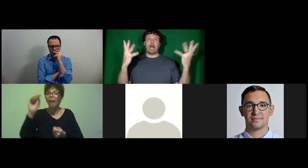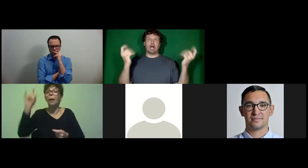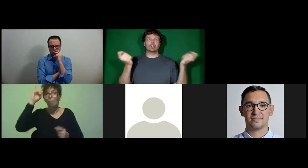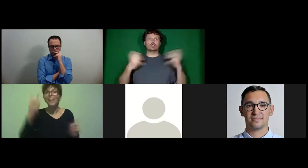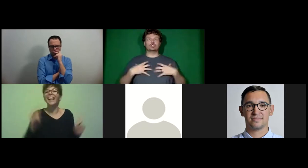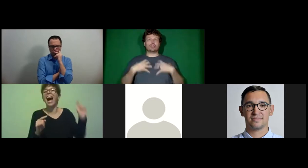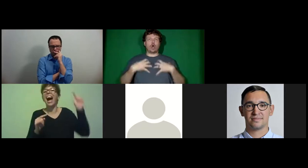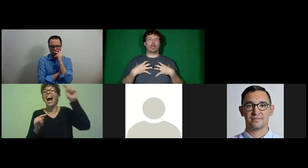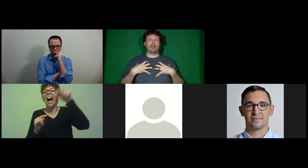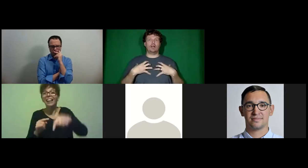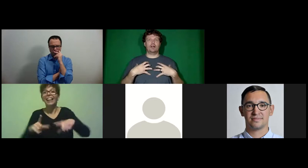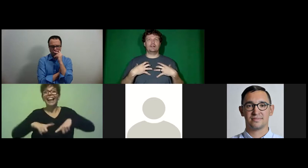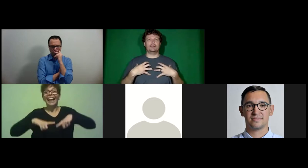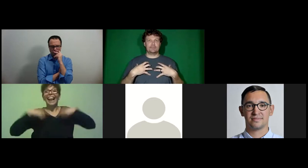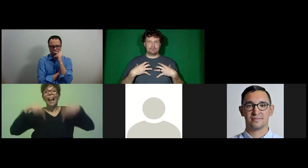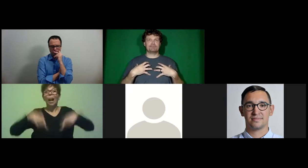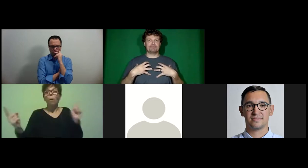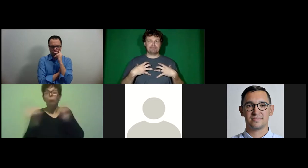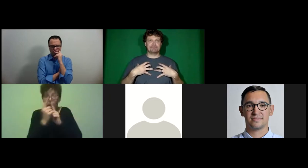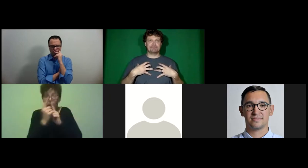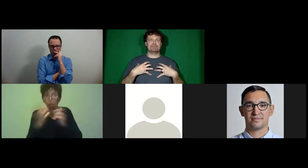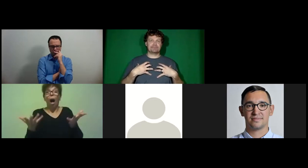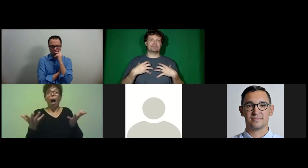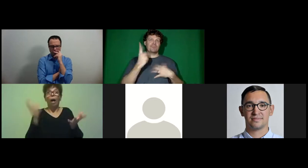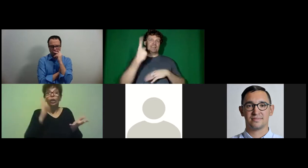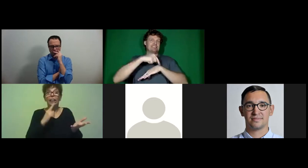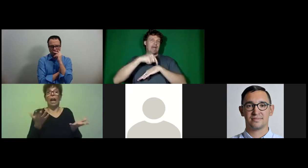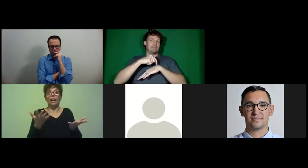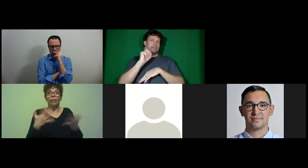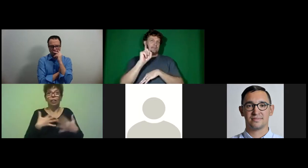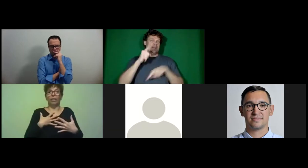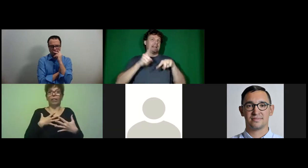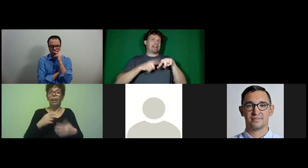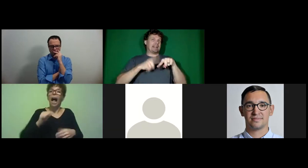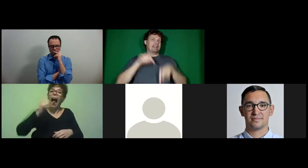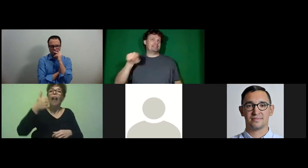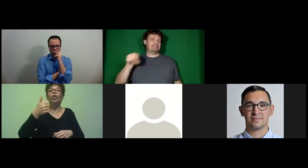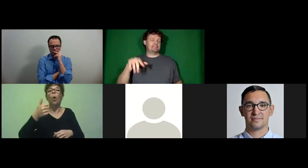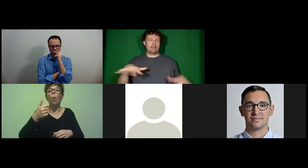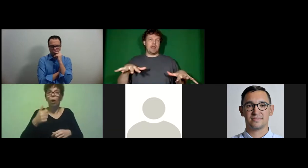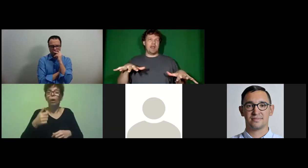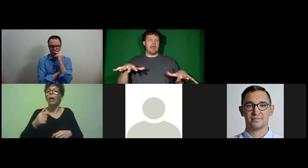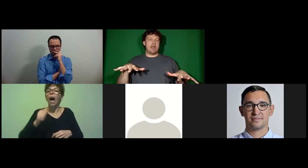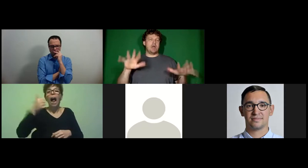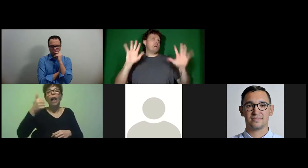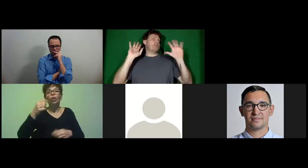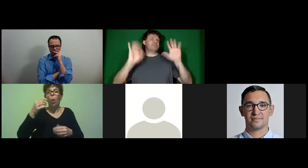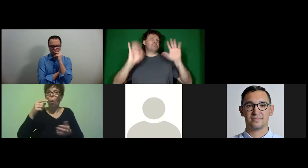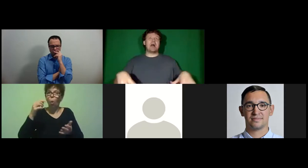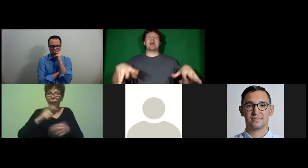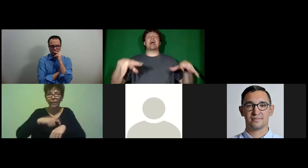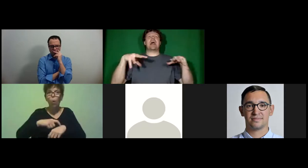about me as a player. And once I showed up, he was actually really shocked that I was deaf. Uh-huh. Happened in Greece.